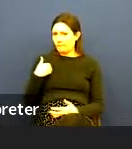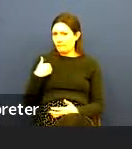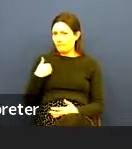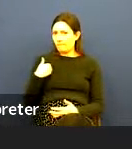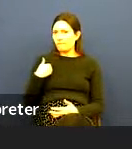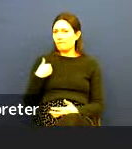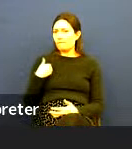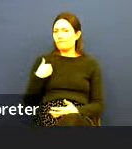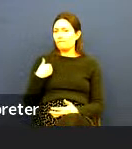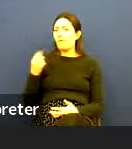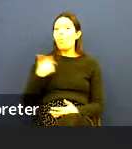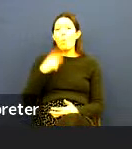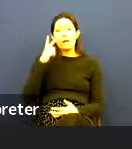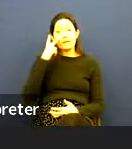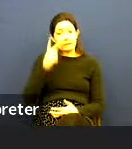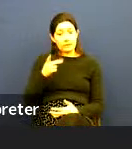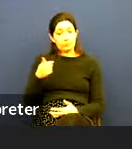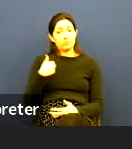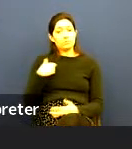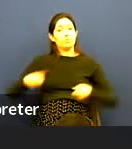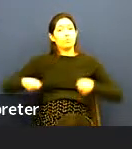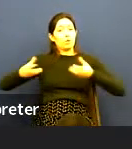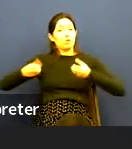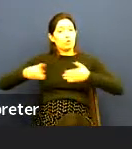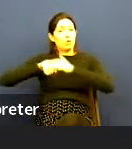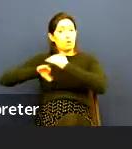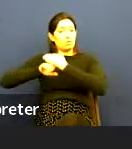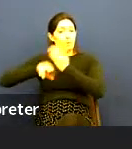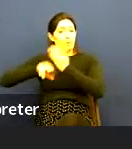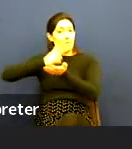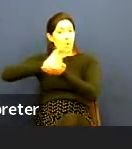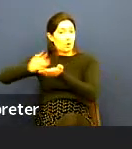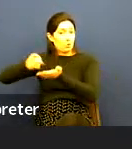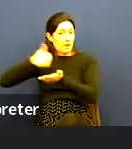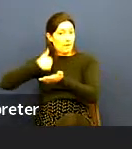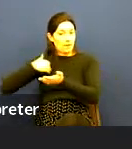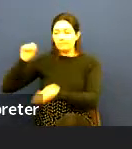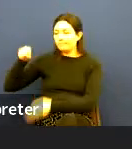okay, I see you do have wheelchair accessible parking. Yes.